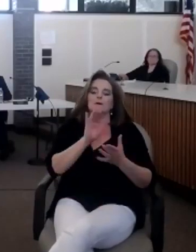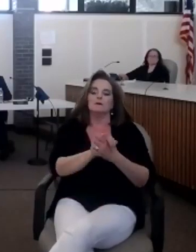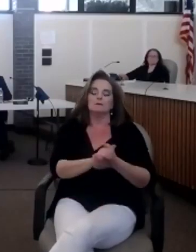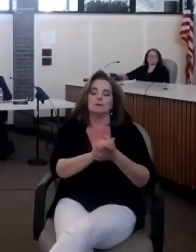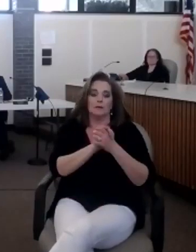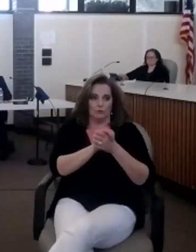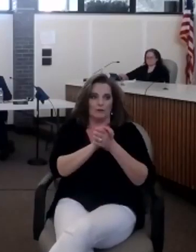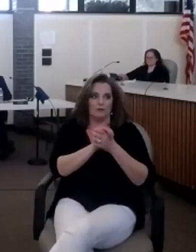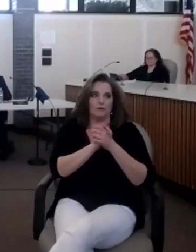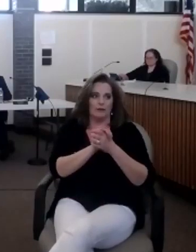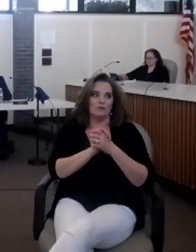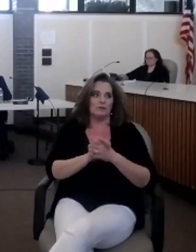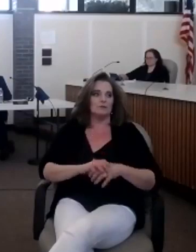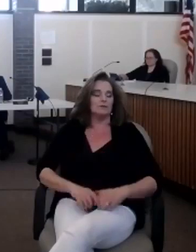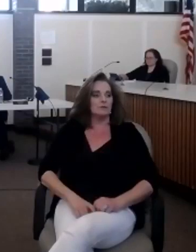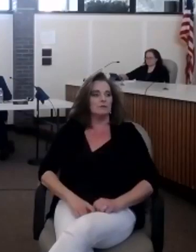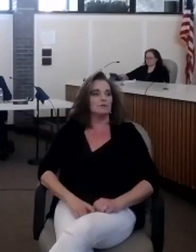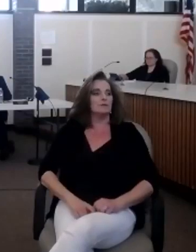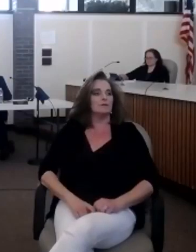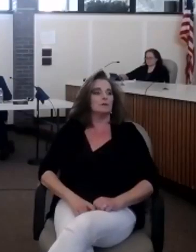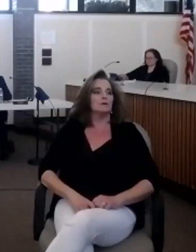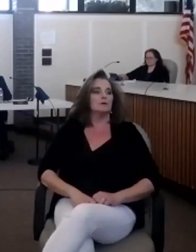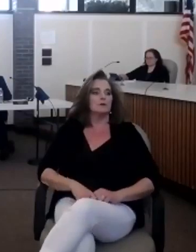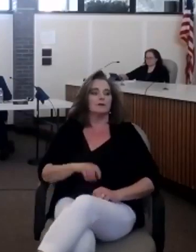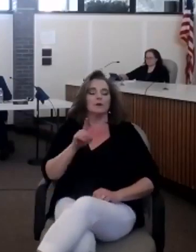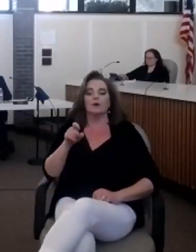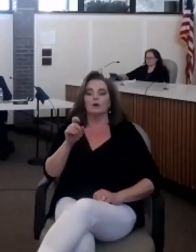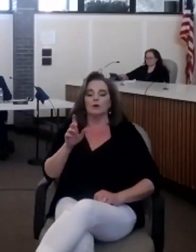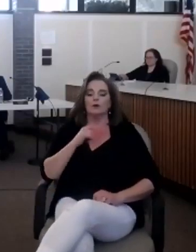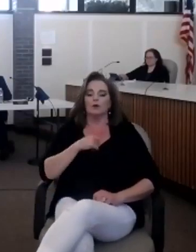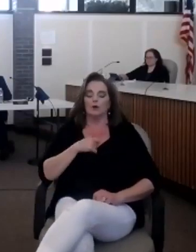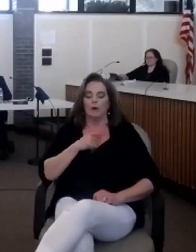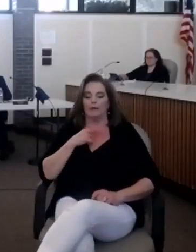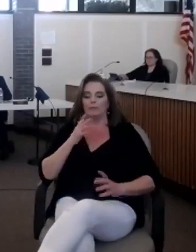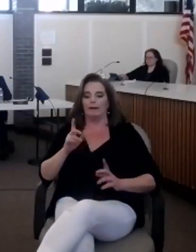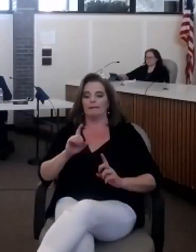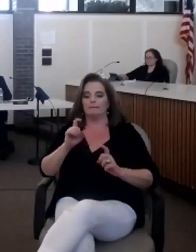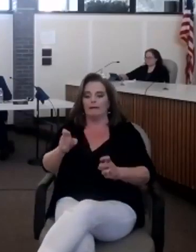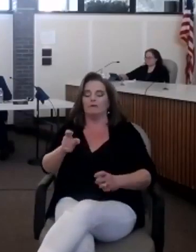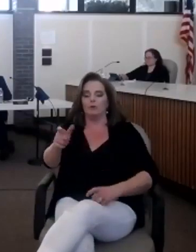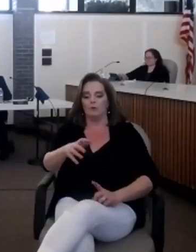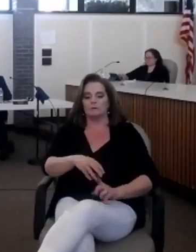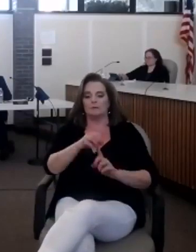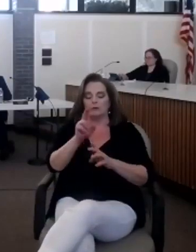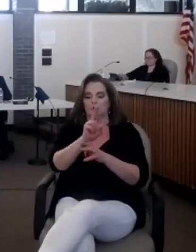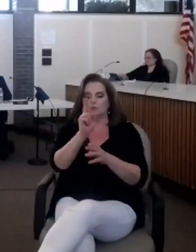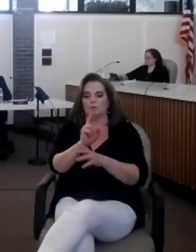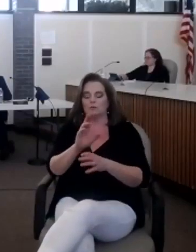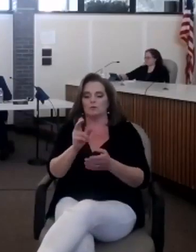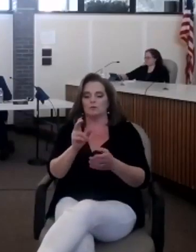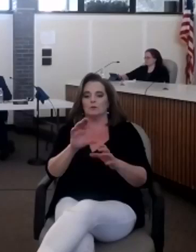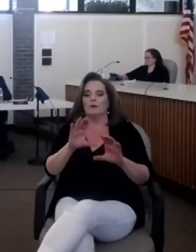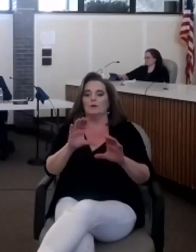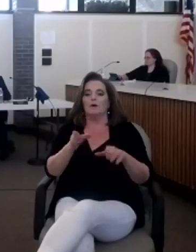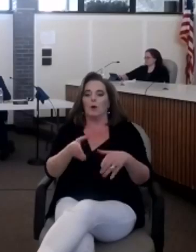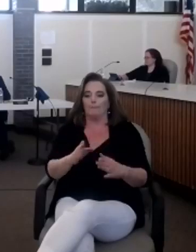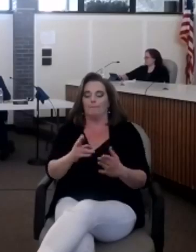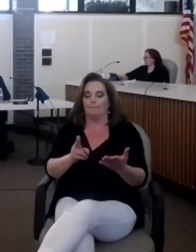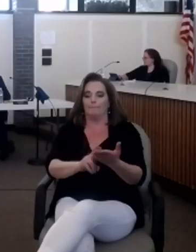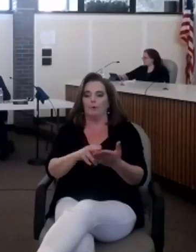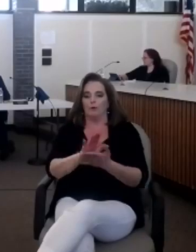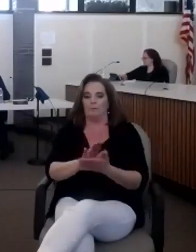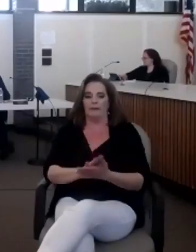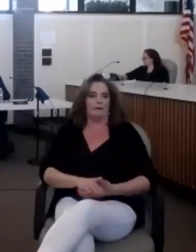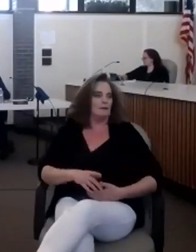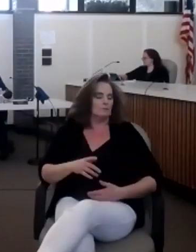Congratulations. You have your special use permit. My understanding is I